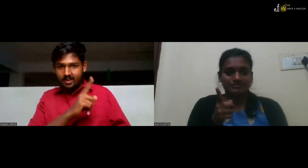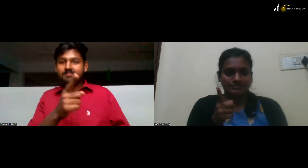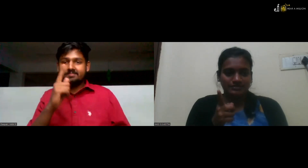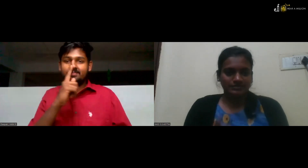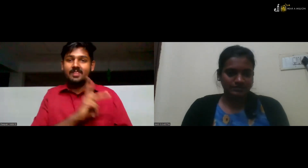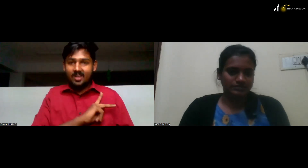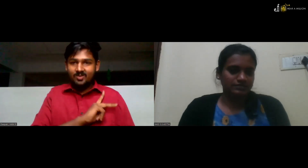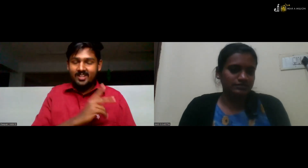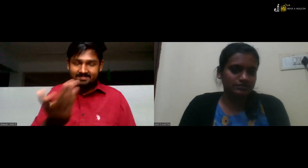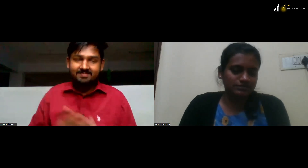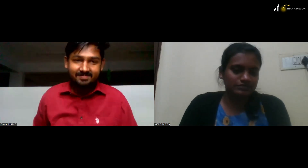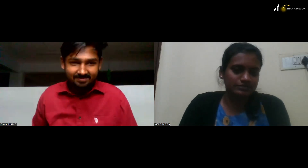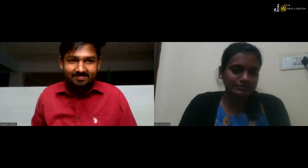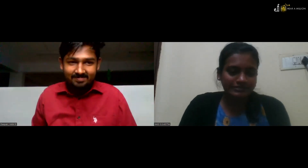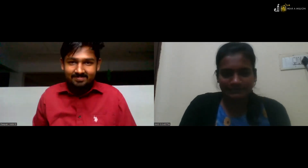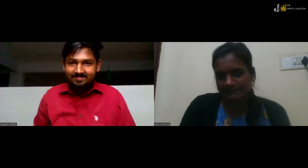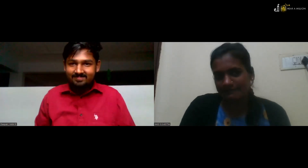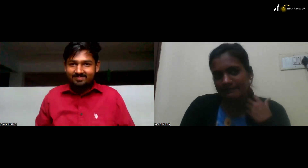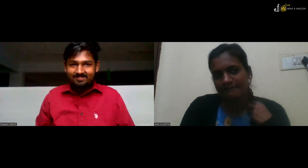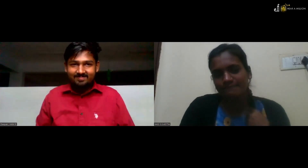I would like to have Karuna.